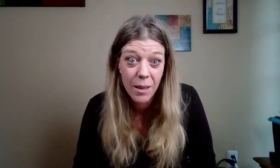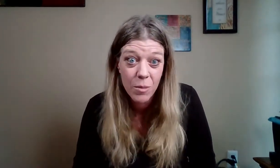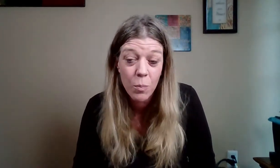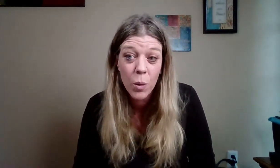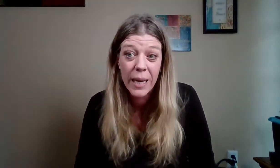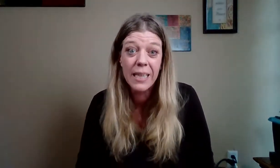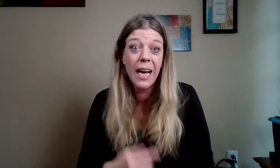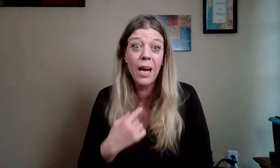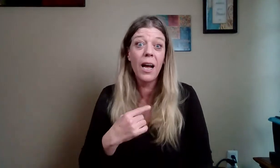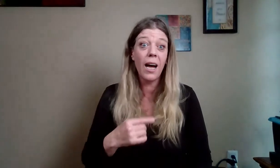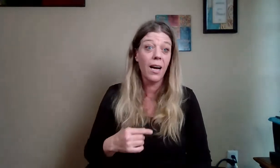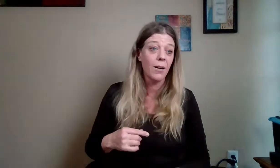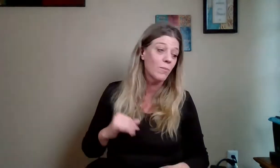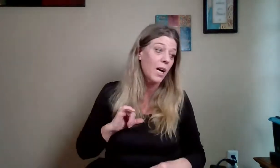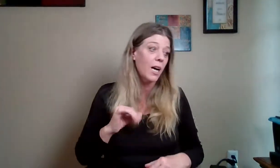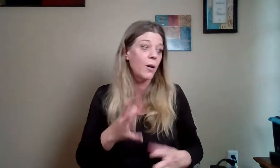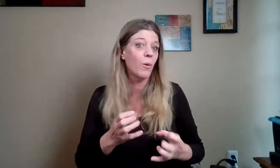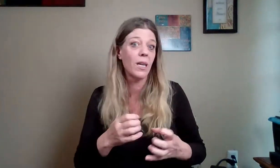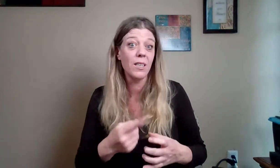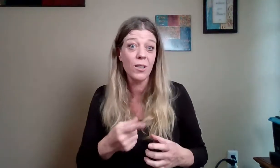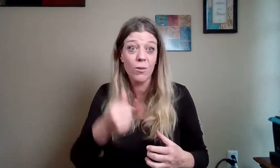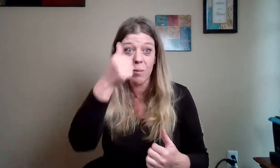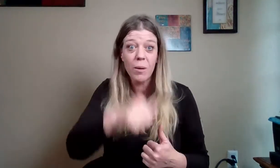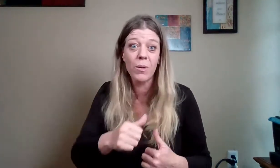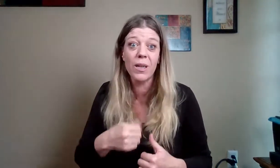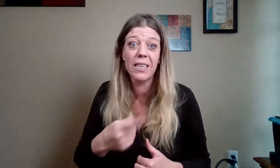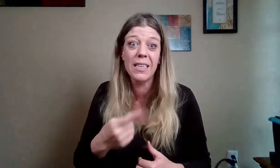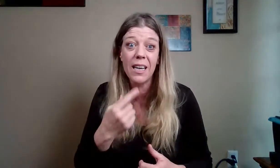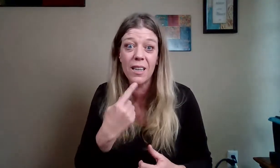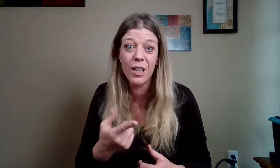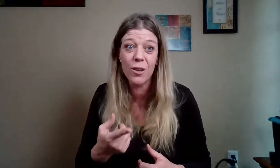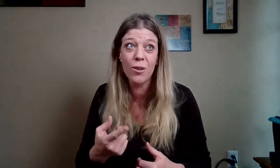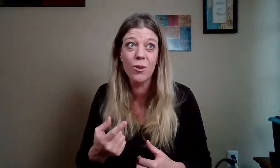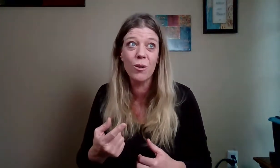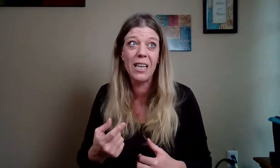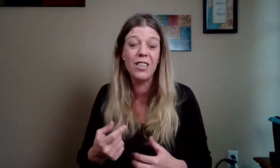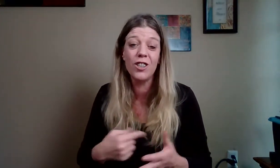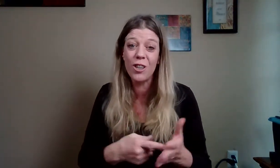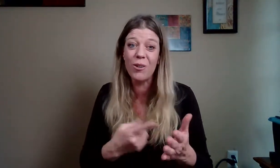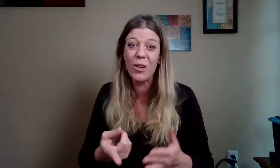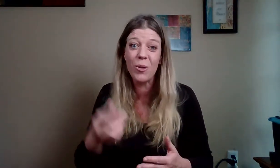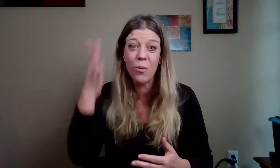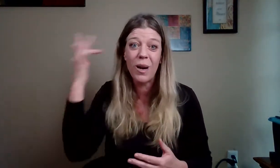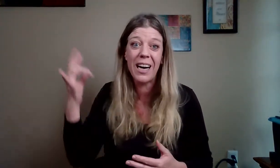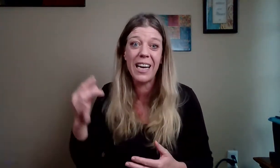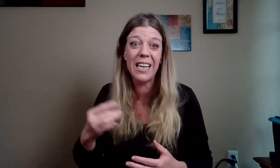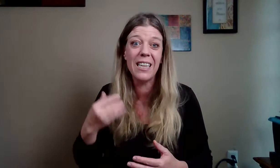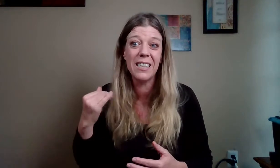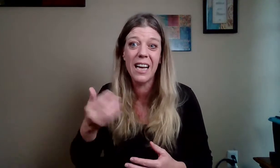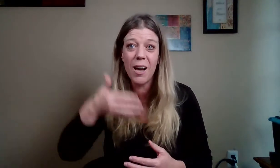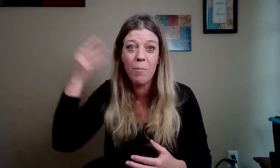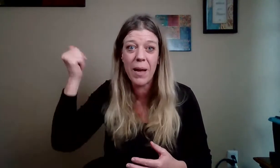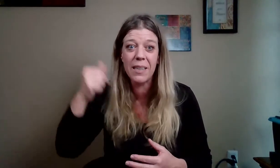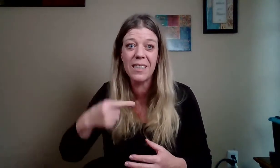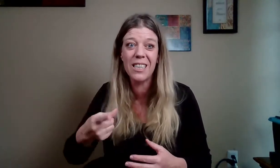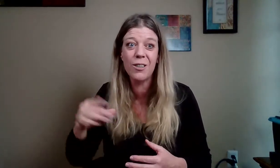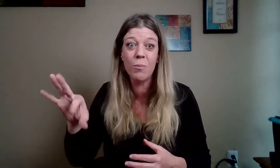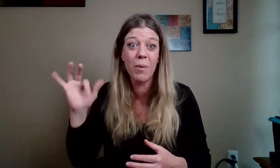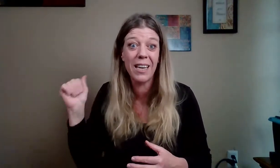some point, I want to remember to tell you and show you why it's best to